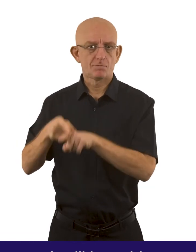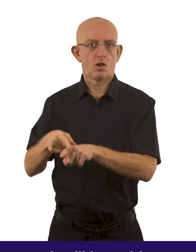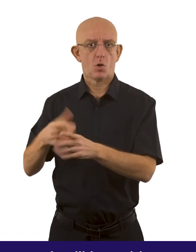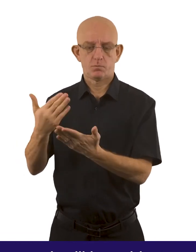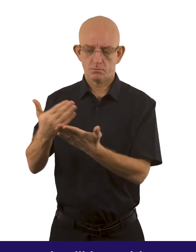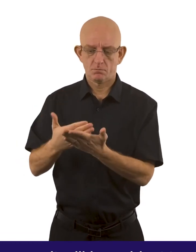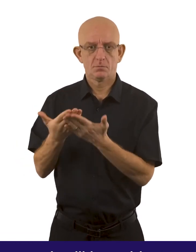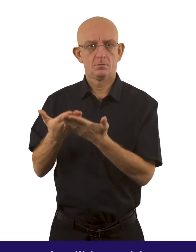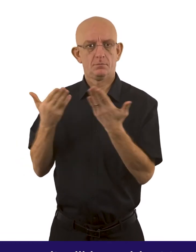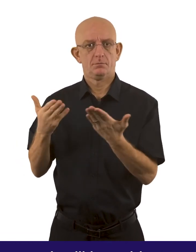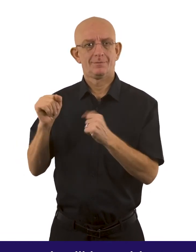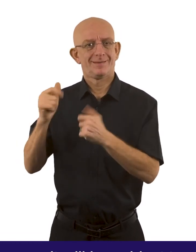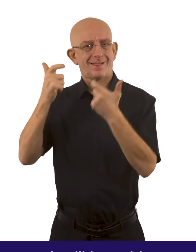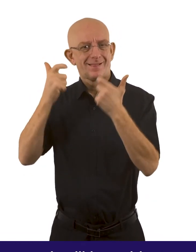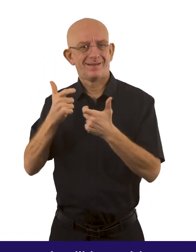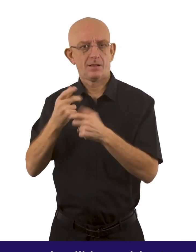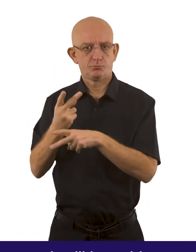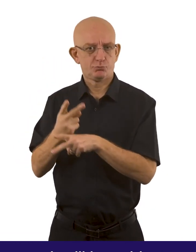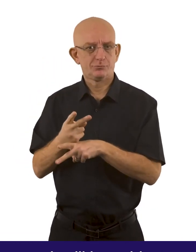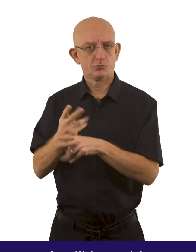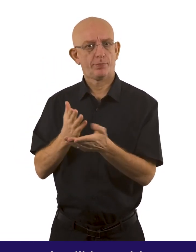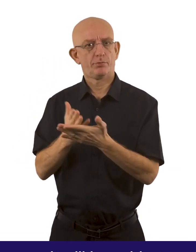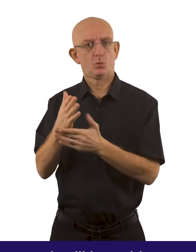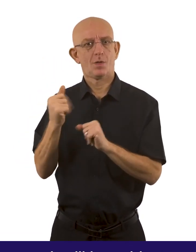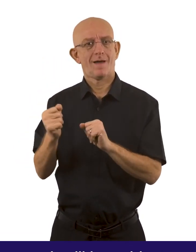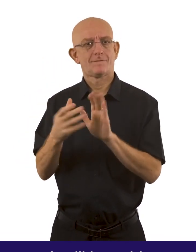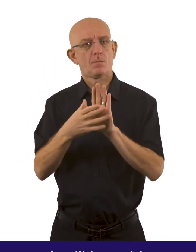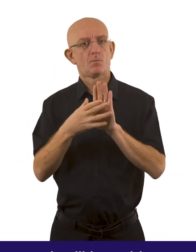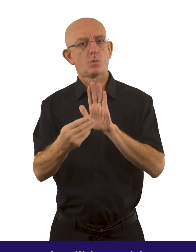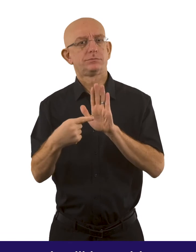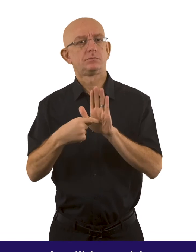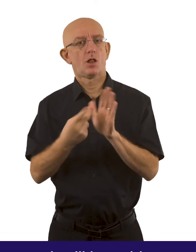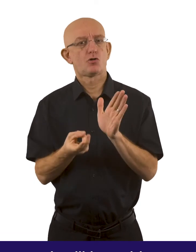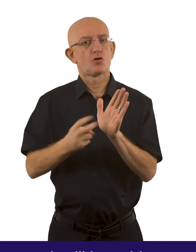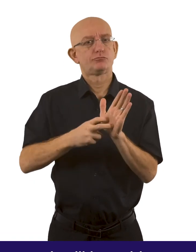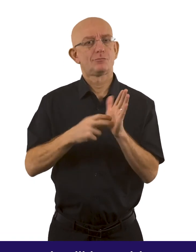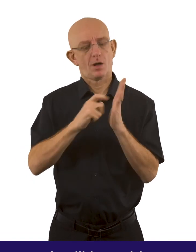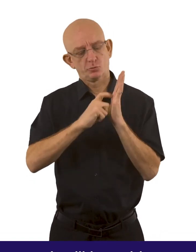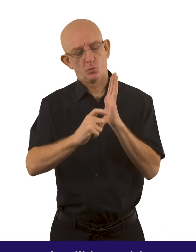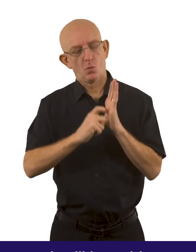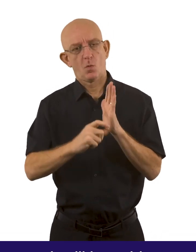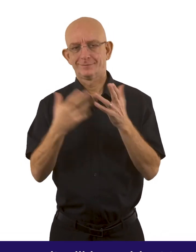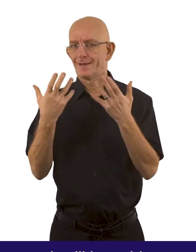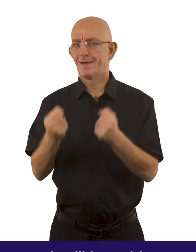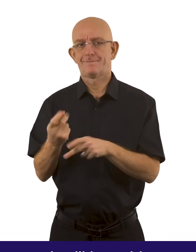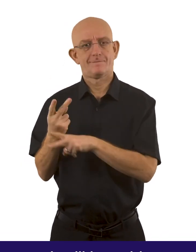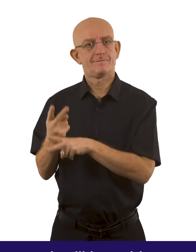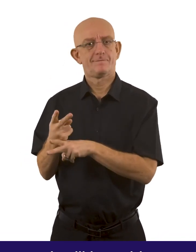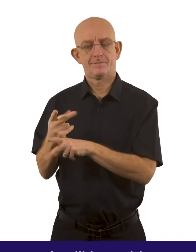Where that is the case, it will be subject to equivalent legal protection through the use of model contract clauses.